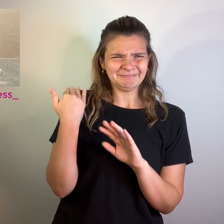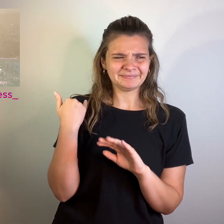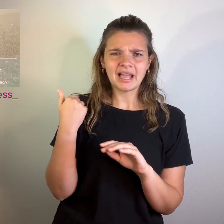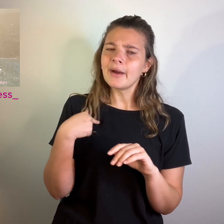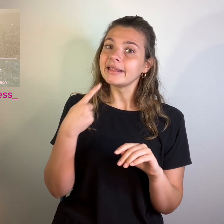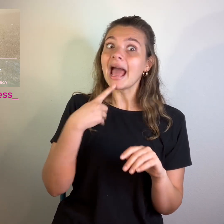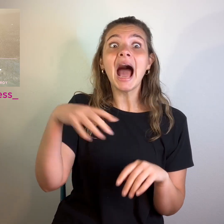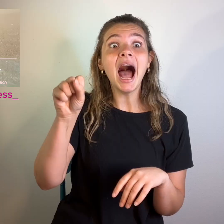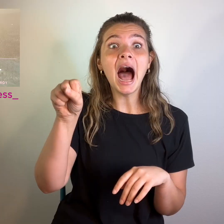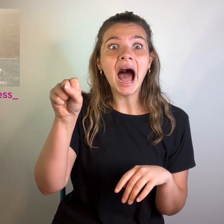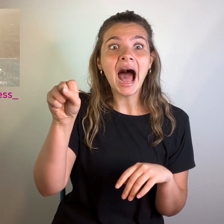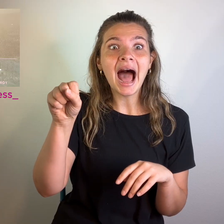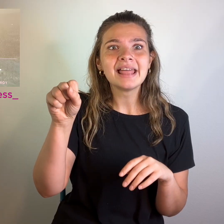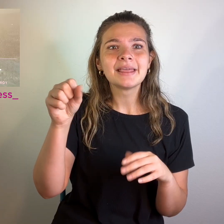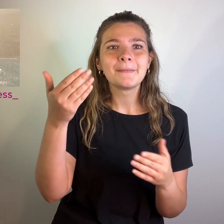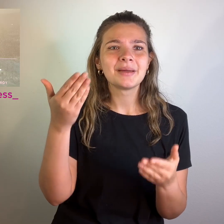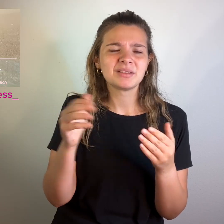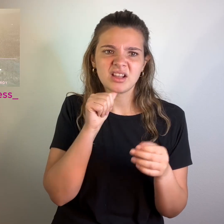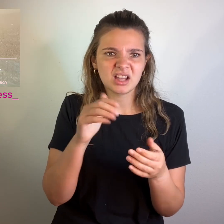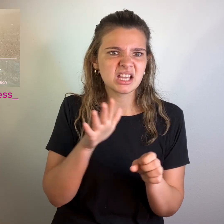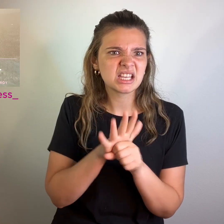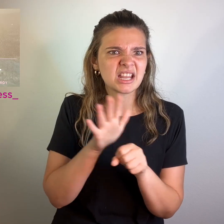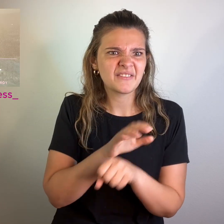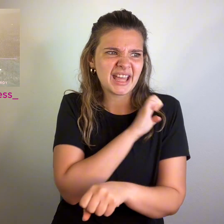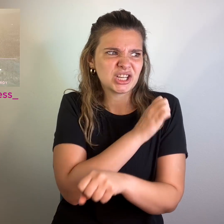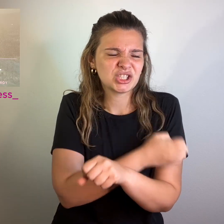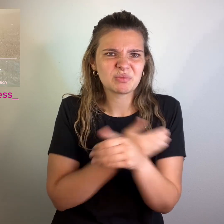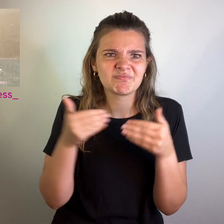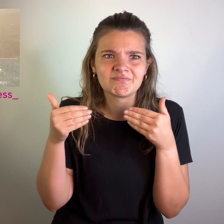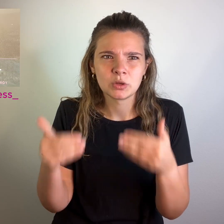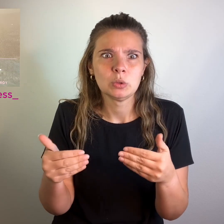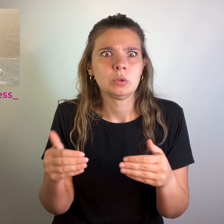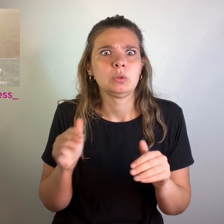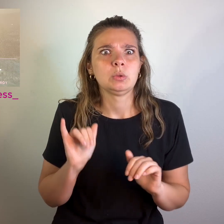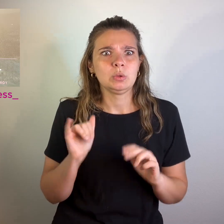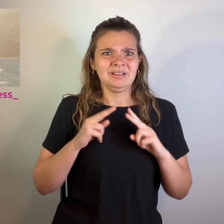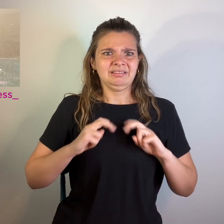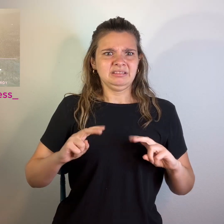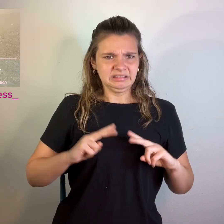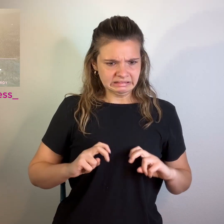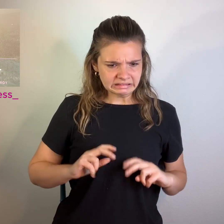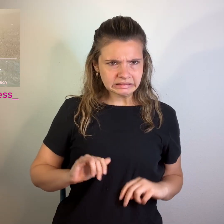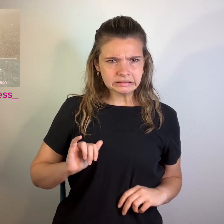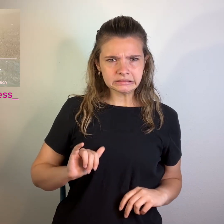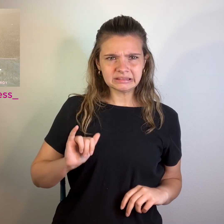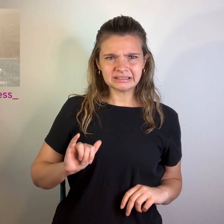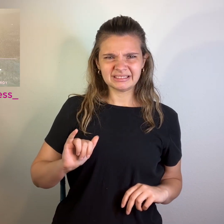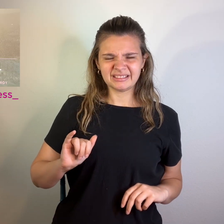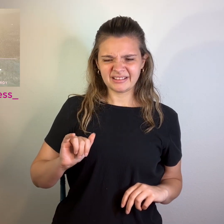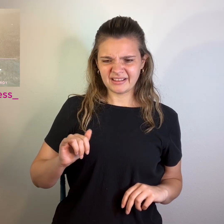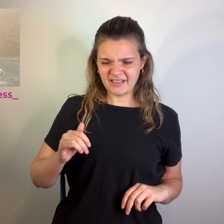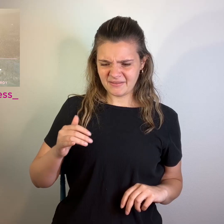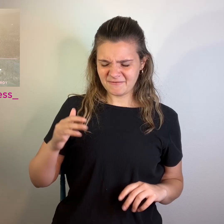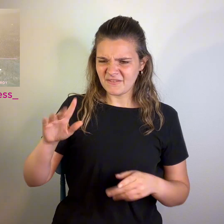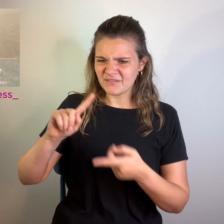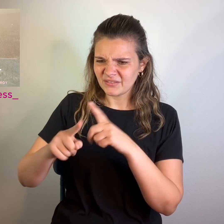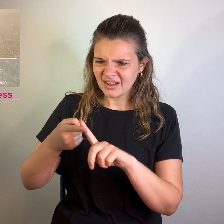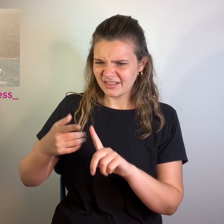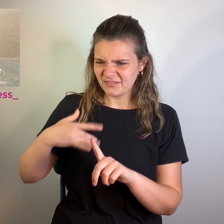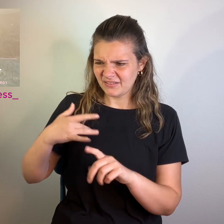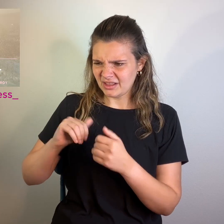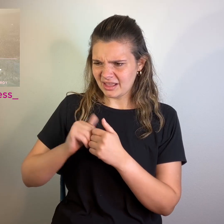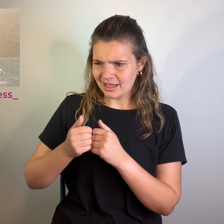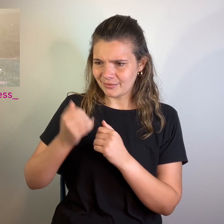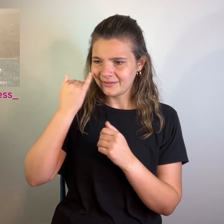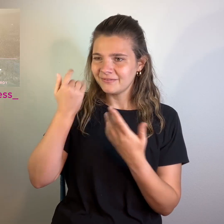something and then I didn't have enough energy to do it. And I had to think about, like, how is that feeling for my friends? Like, if I said that I was going to go